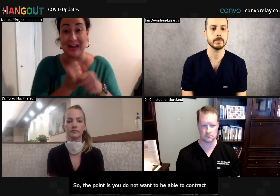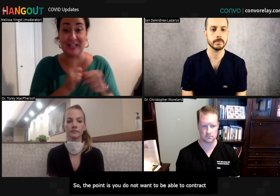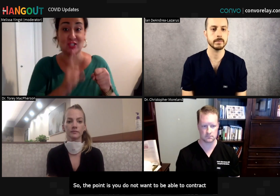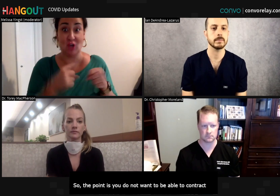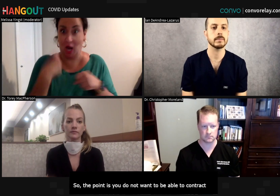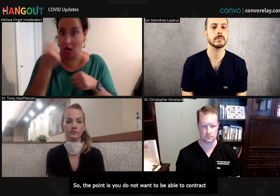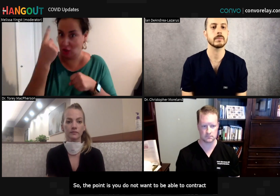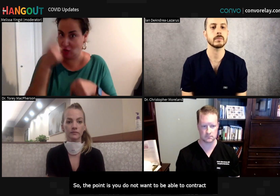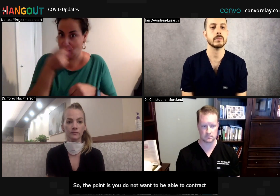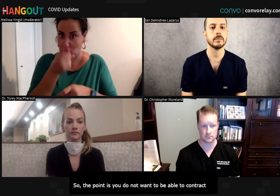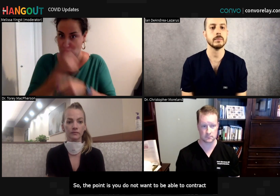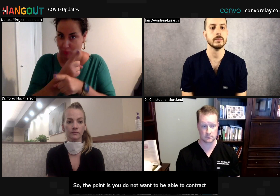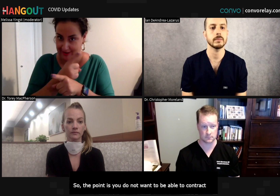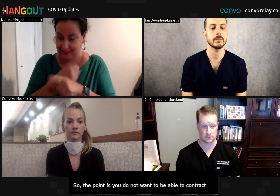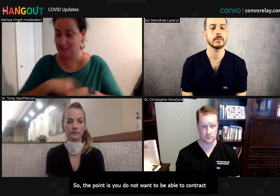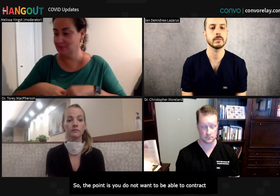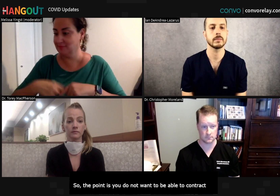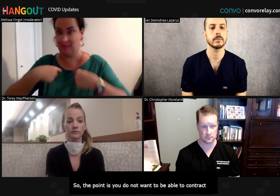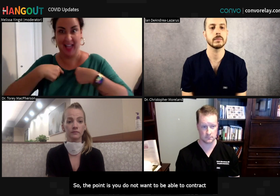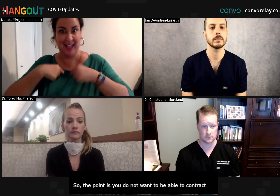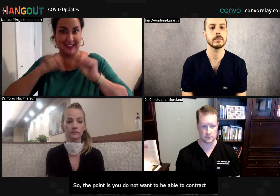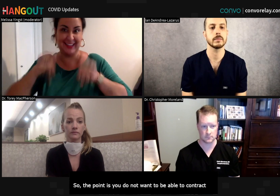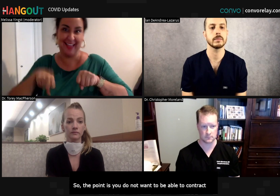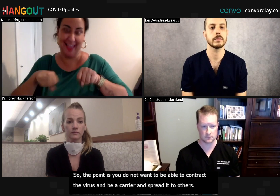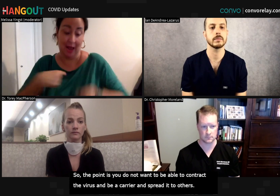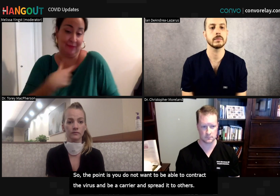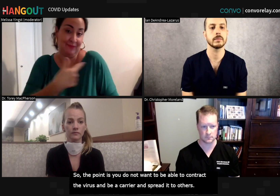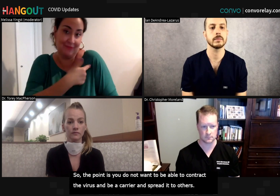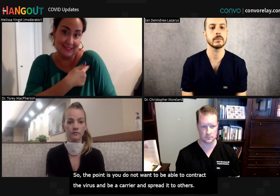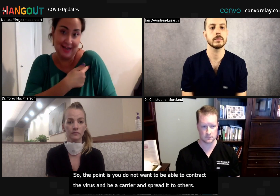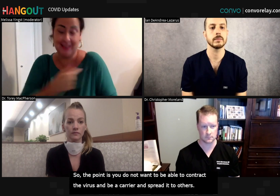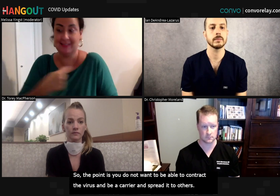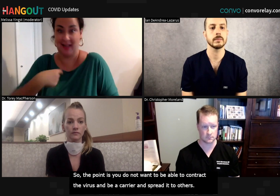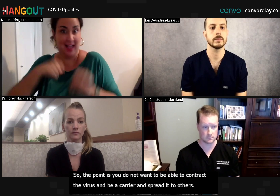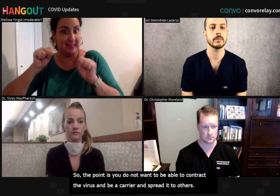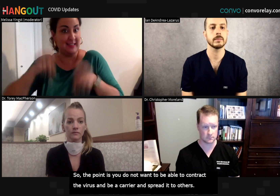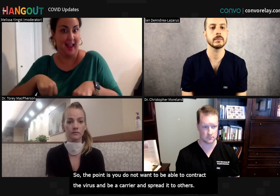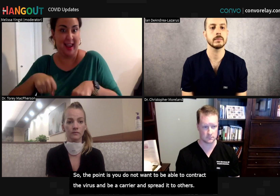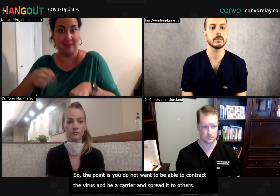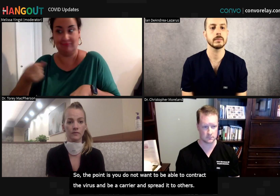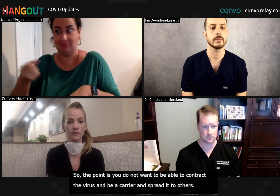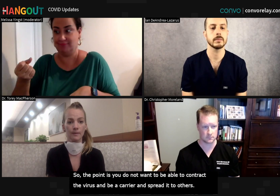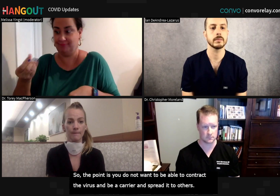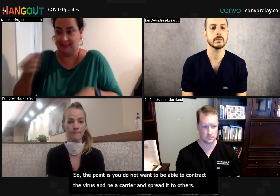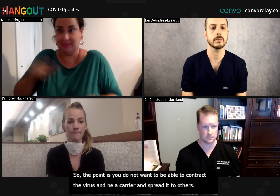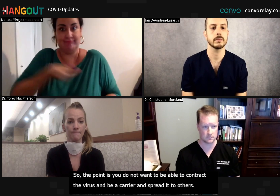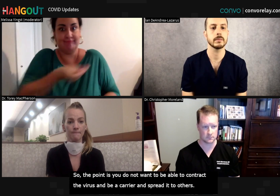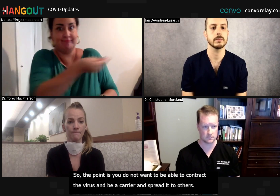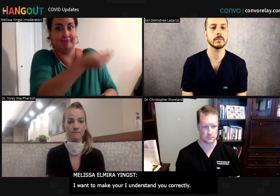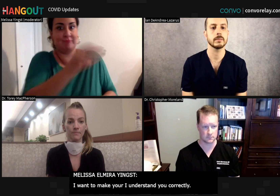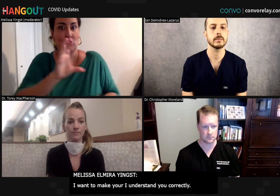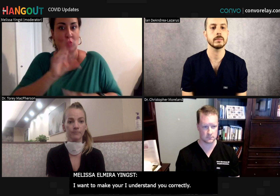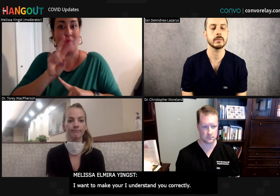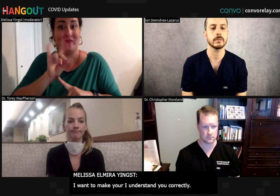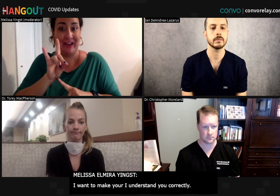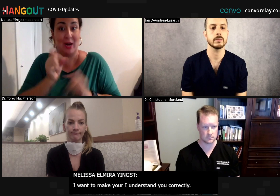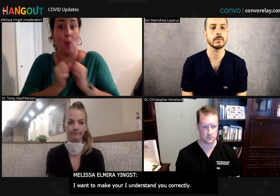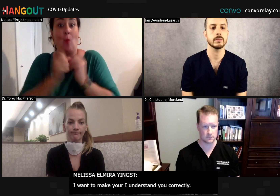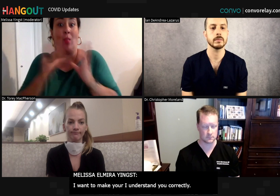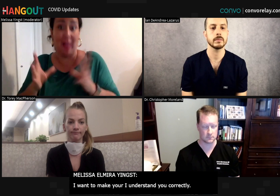others. Now, I want to make sure that I understand you correctly. I'm vaccinated. So I could be a carrier